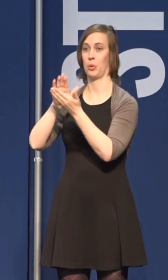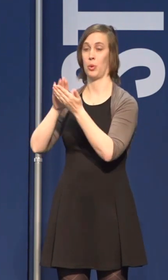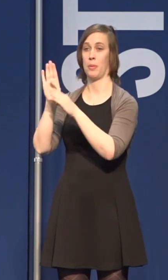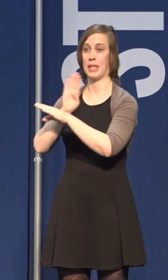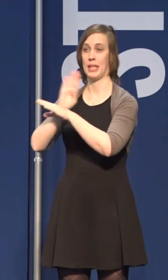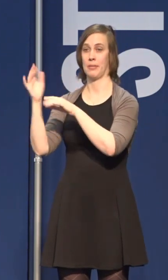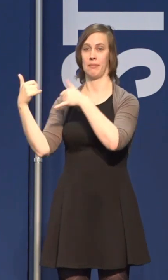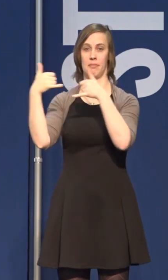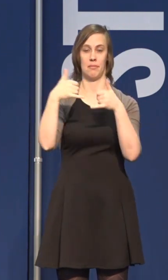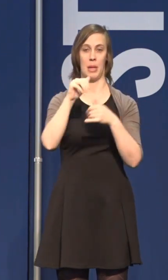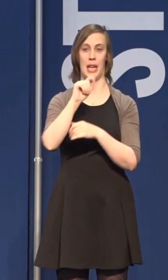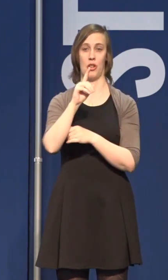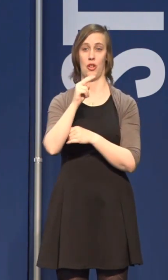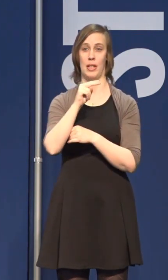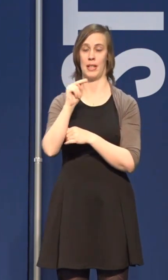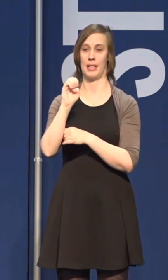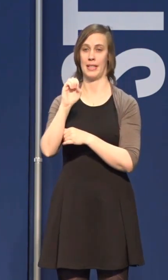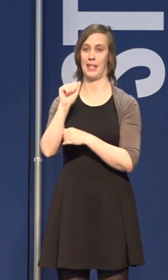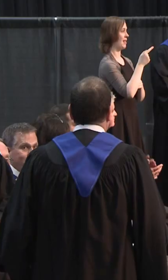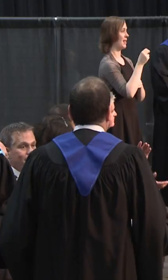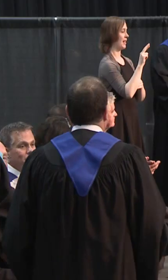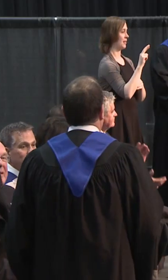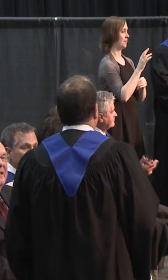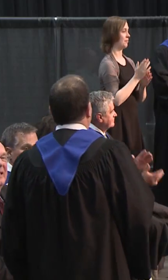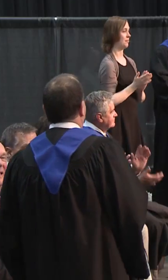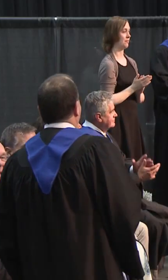award to Adrienne Saunier.